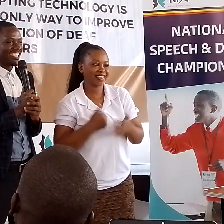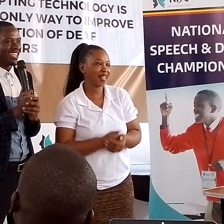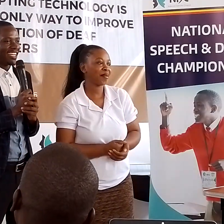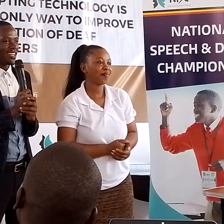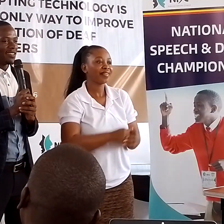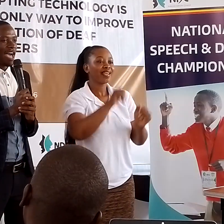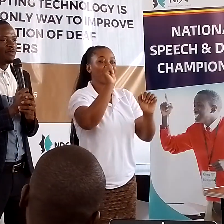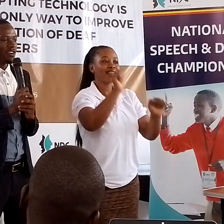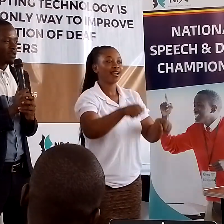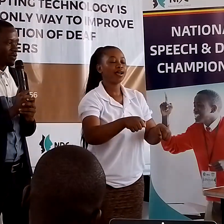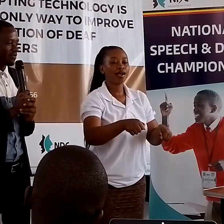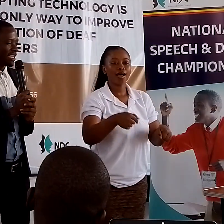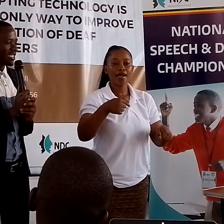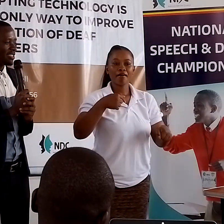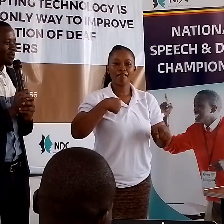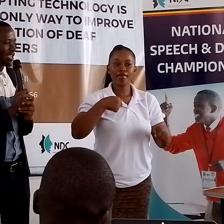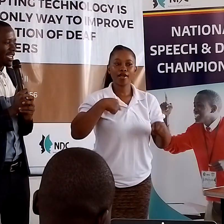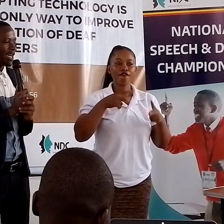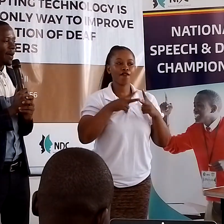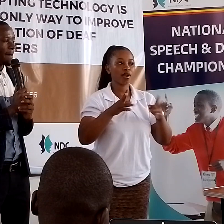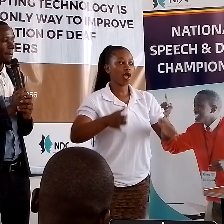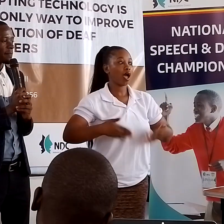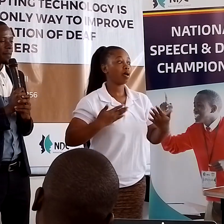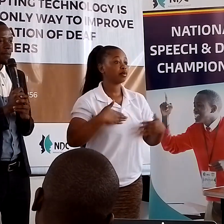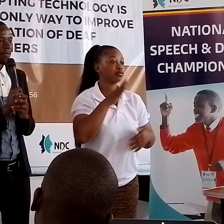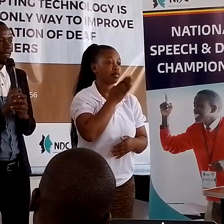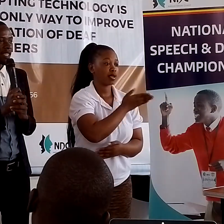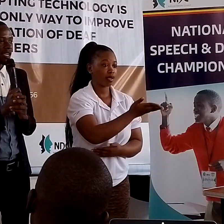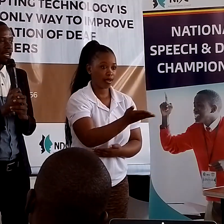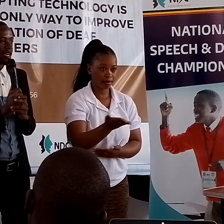Yes, I'm very privileged to be here.